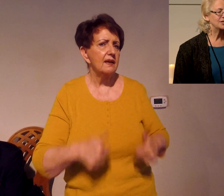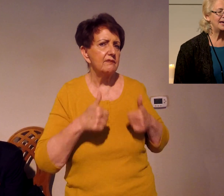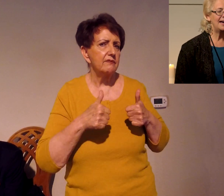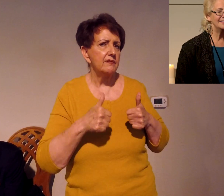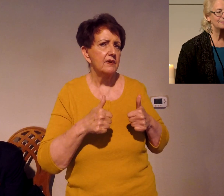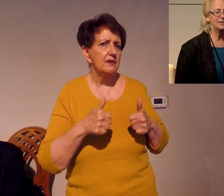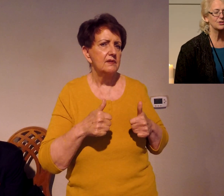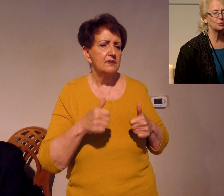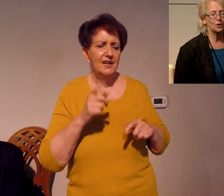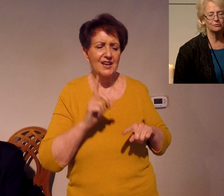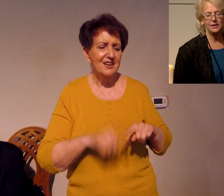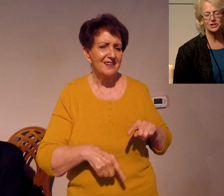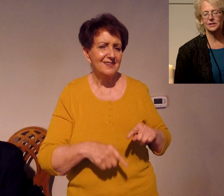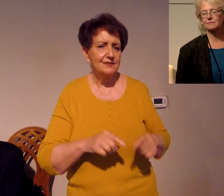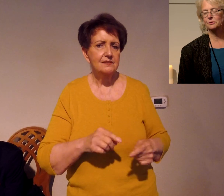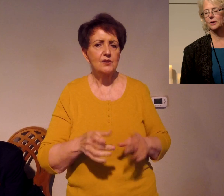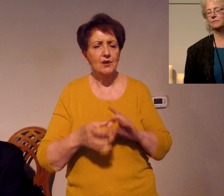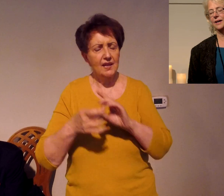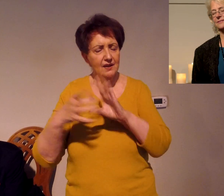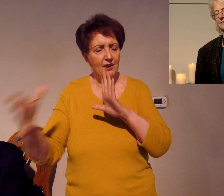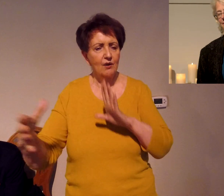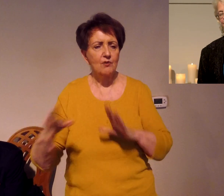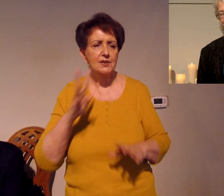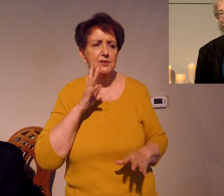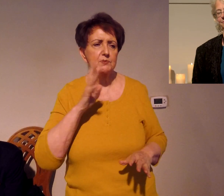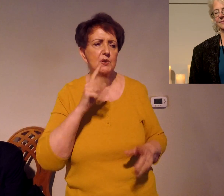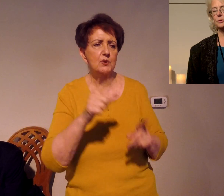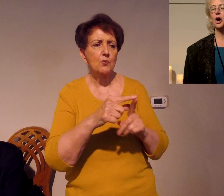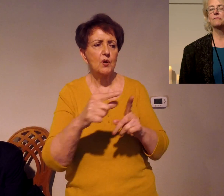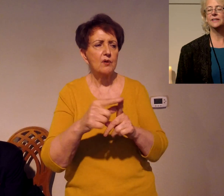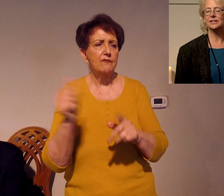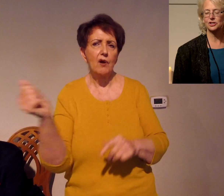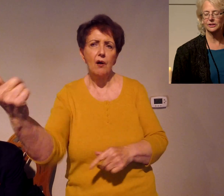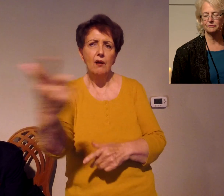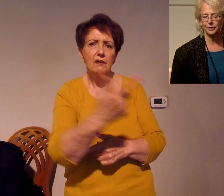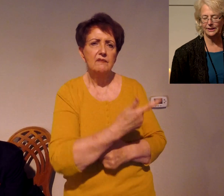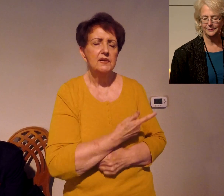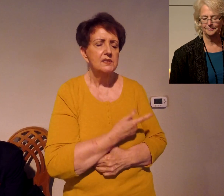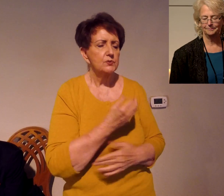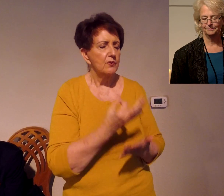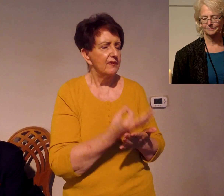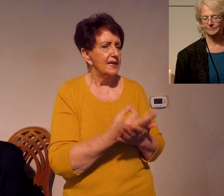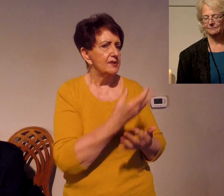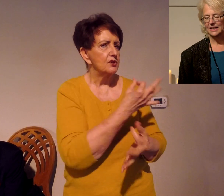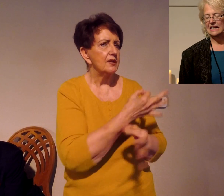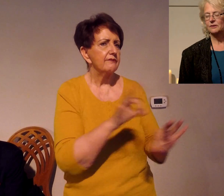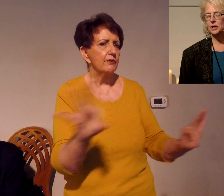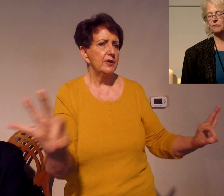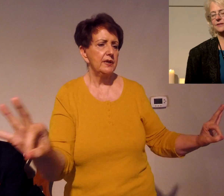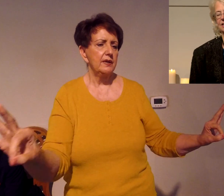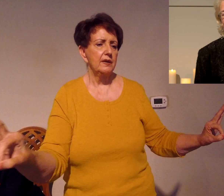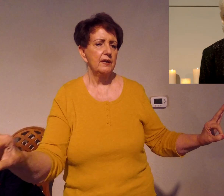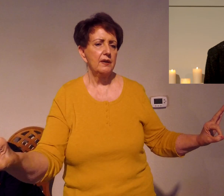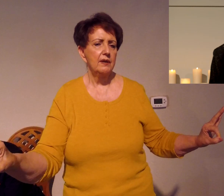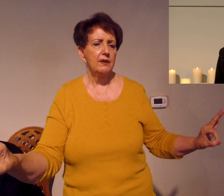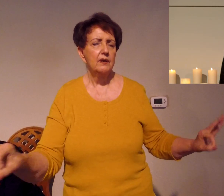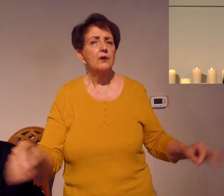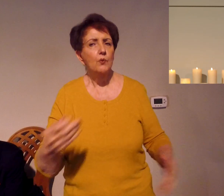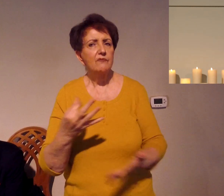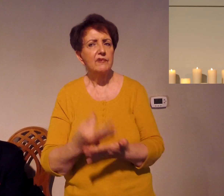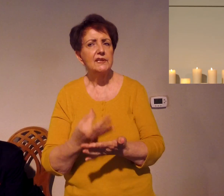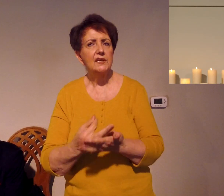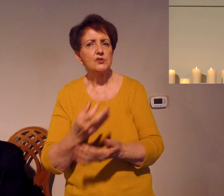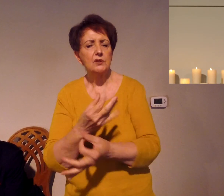And so today I speak this word for each and every one of us, that we are financially free. That we are financially free